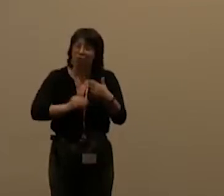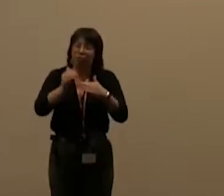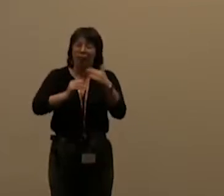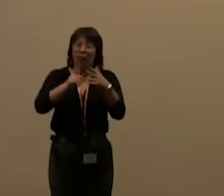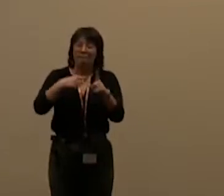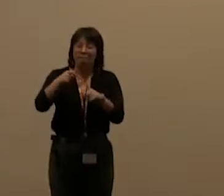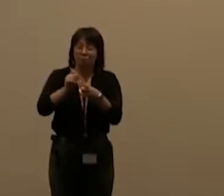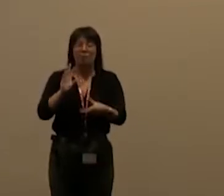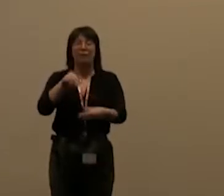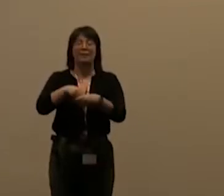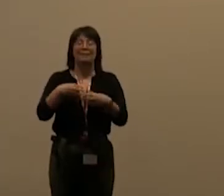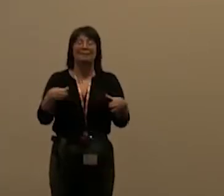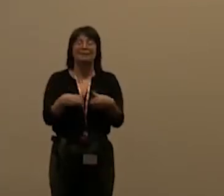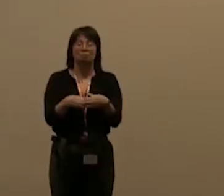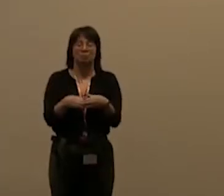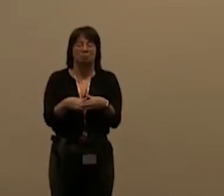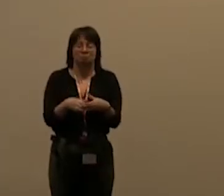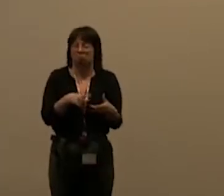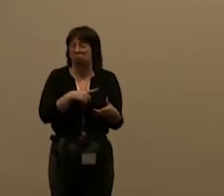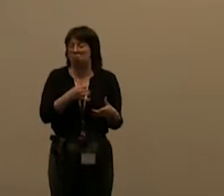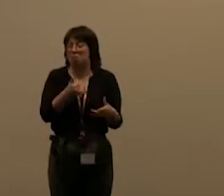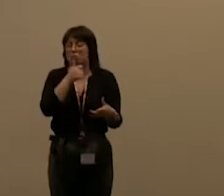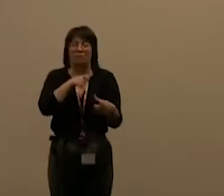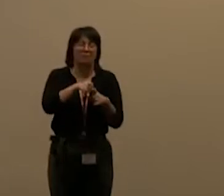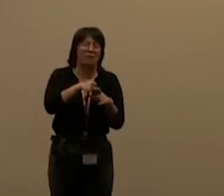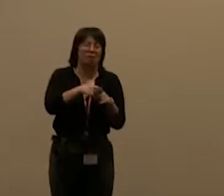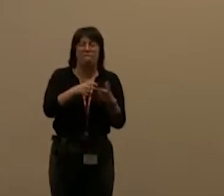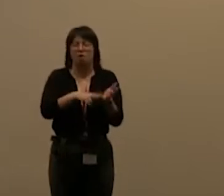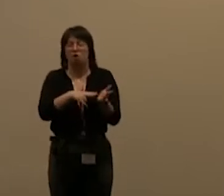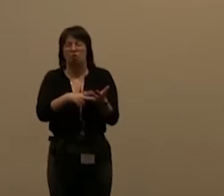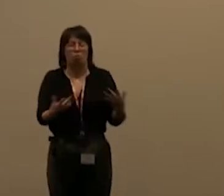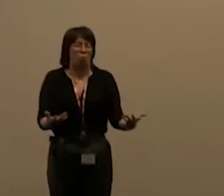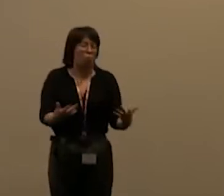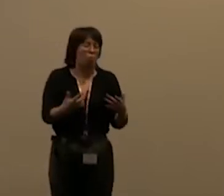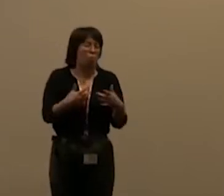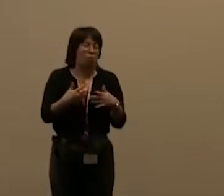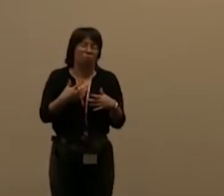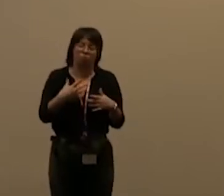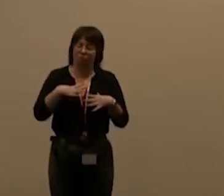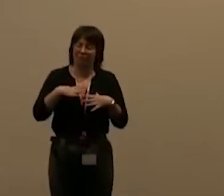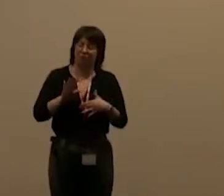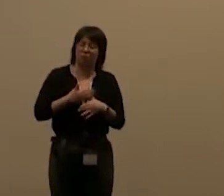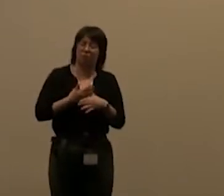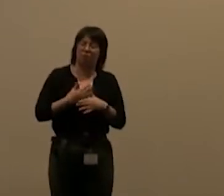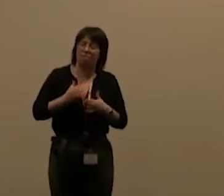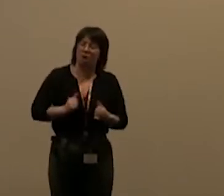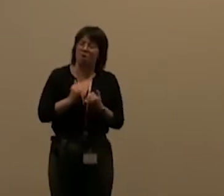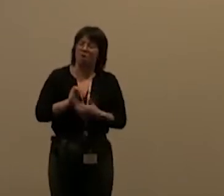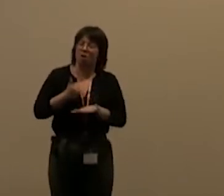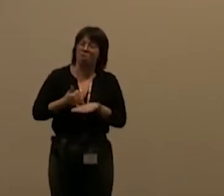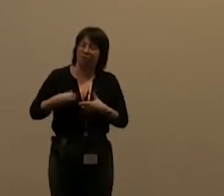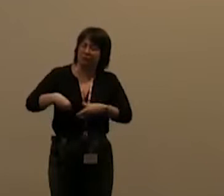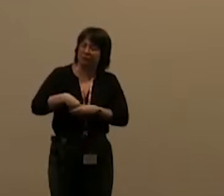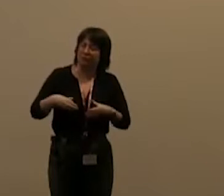apps within Teams. So why would we maybe use Dataverse for Teams over, say, taking an existing Power App that we built and putting it in